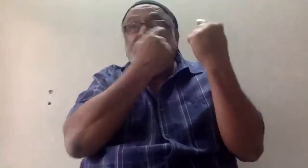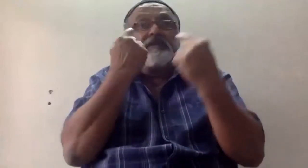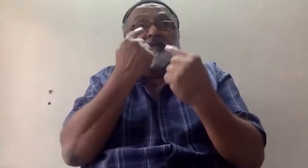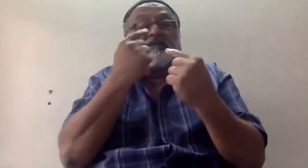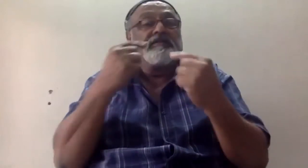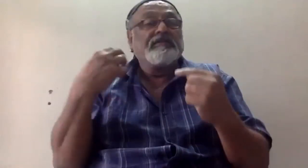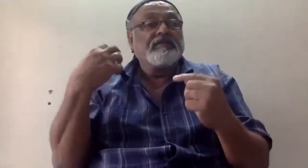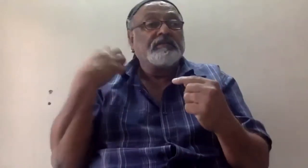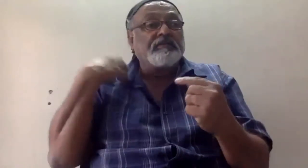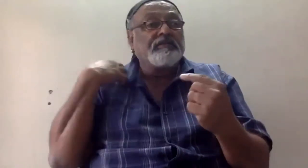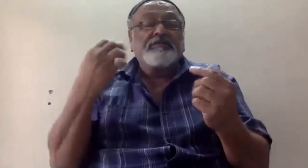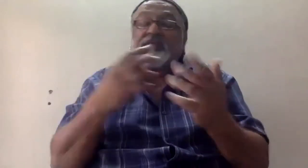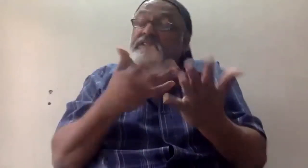people with blindness.